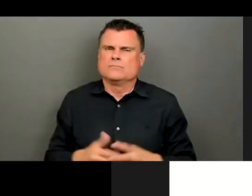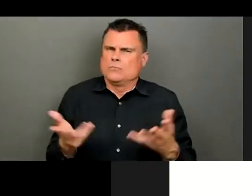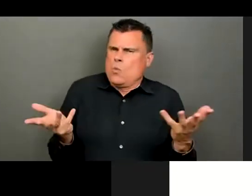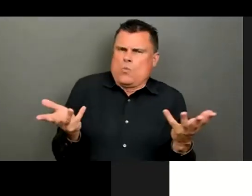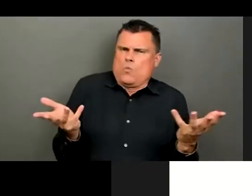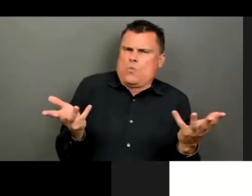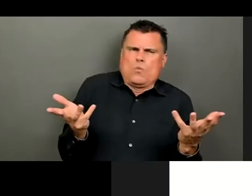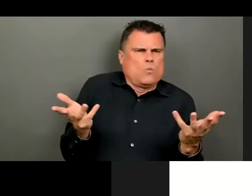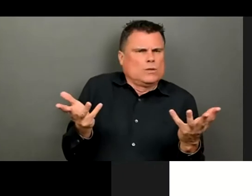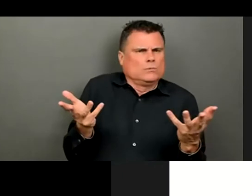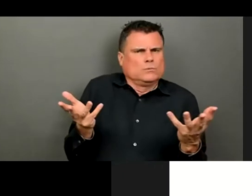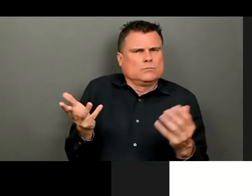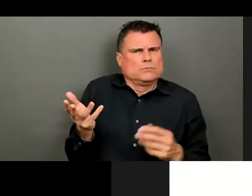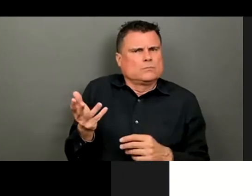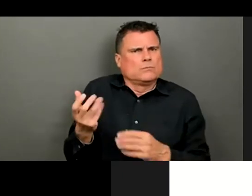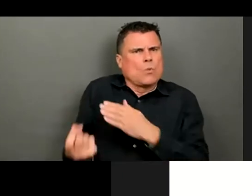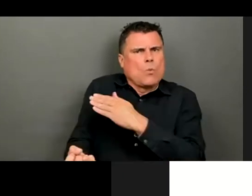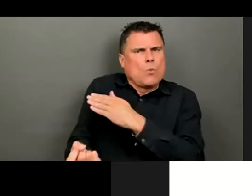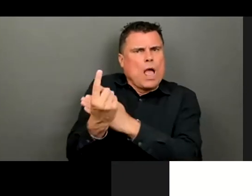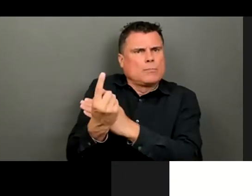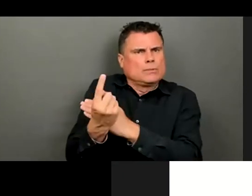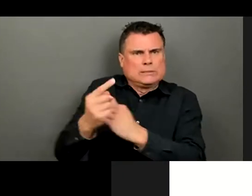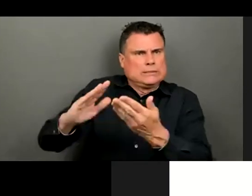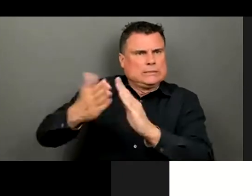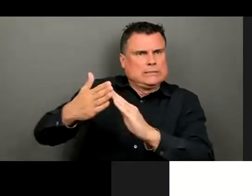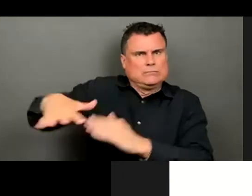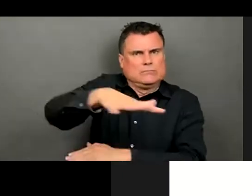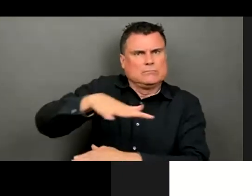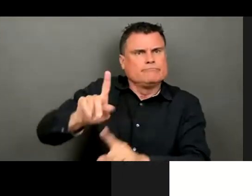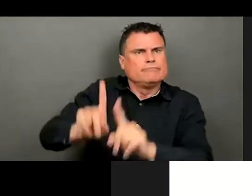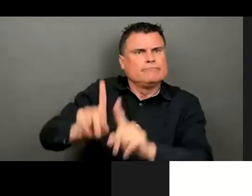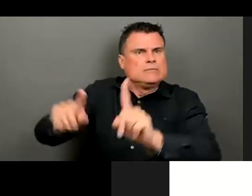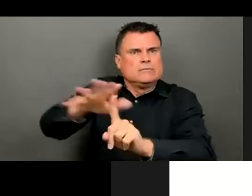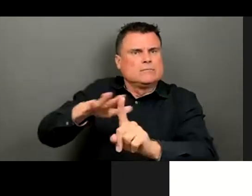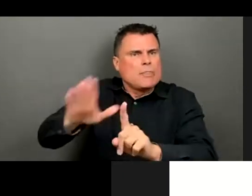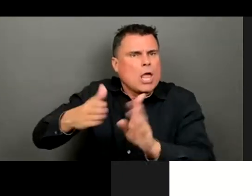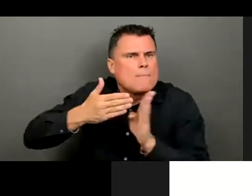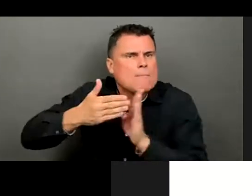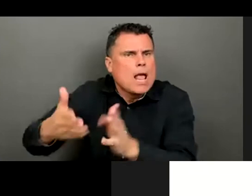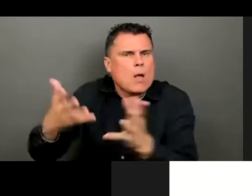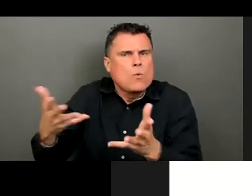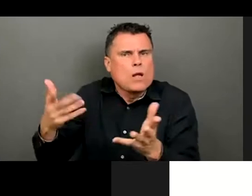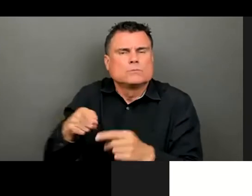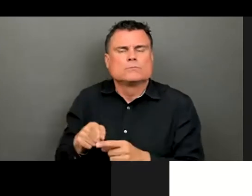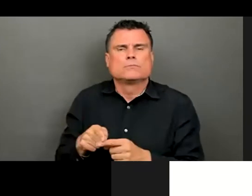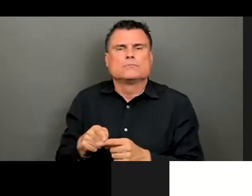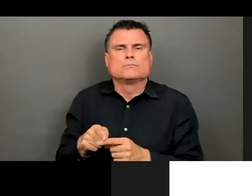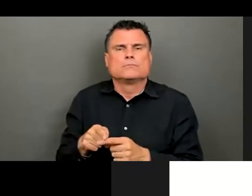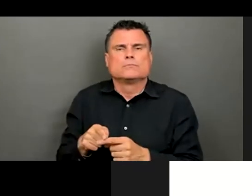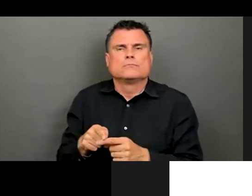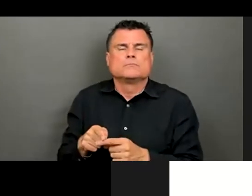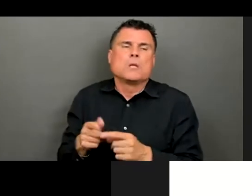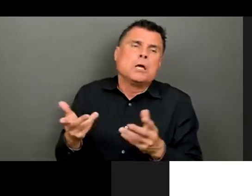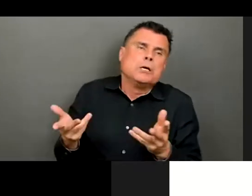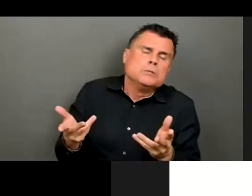in the communities is critically important. So while the focus at times is only at communicating